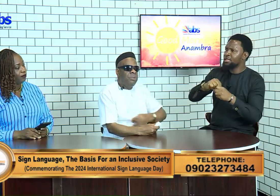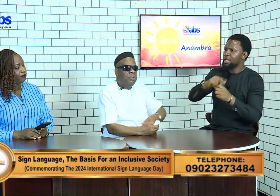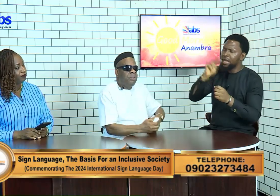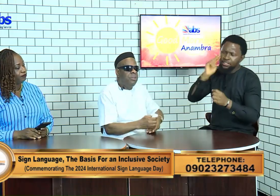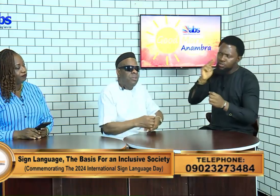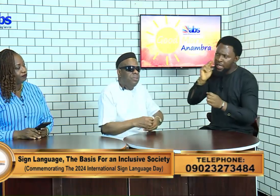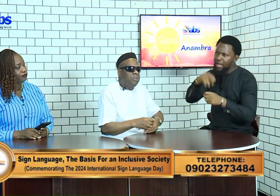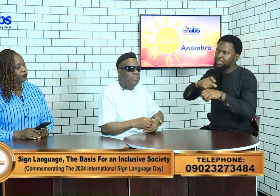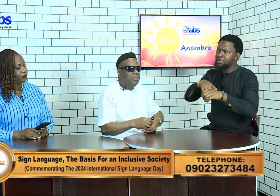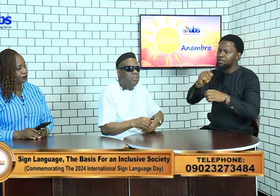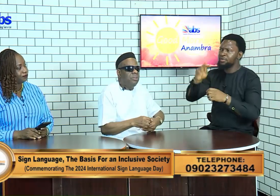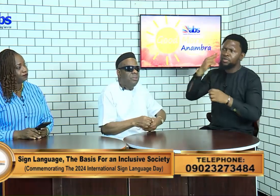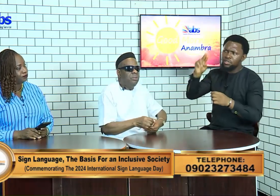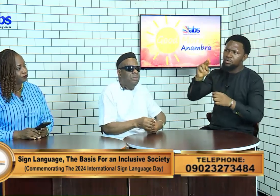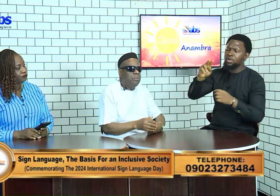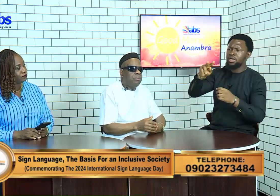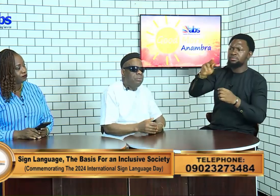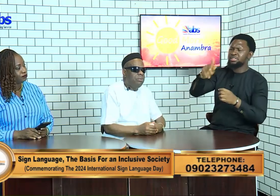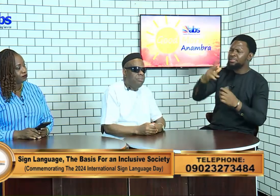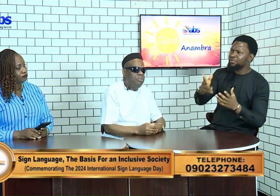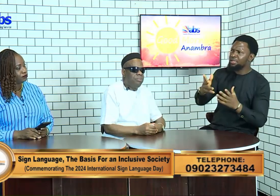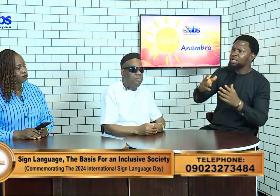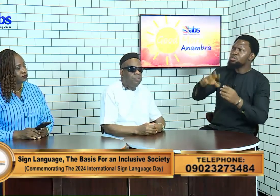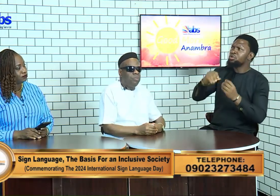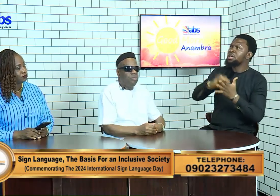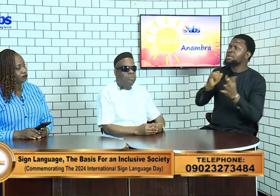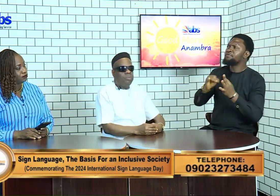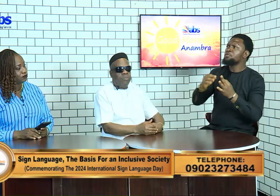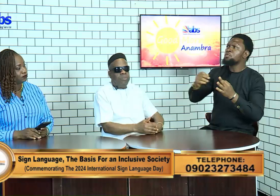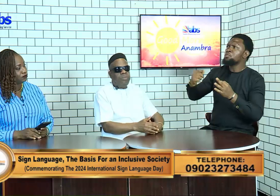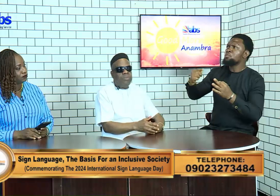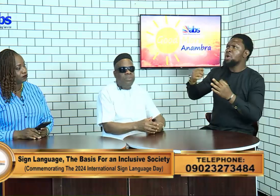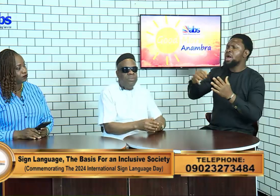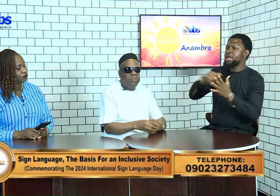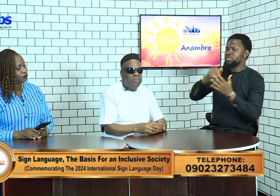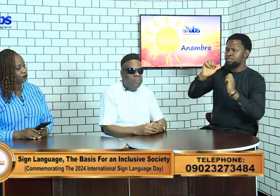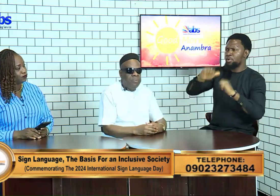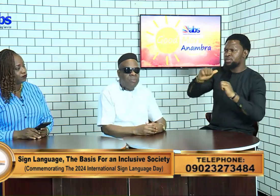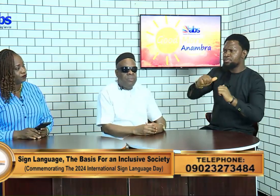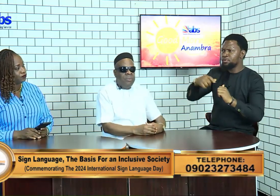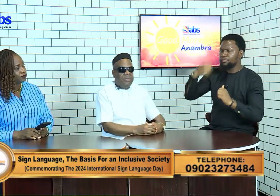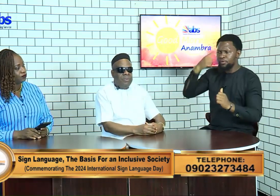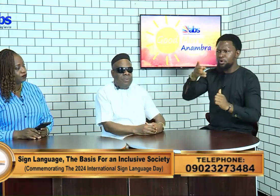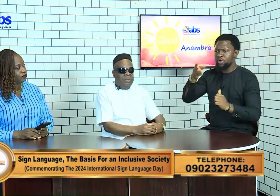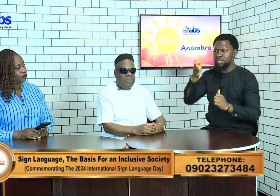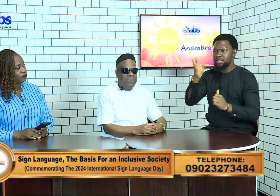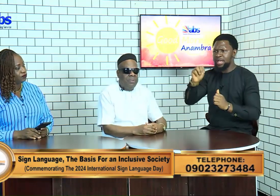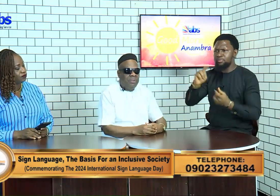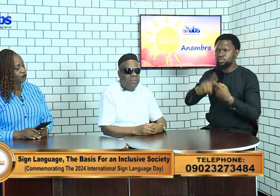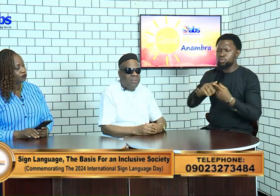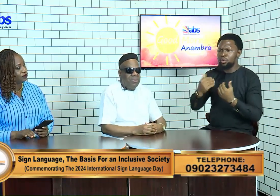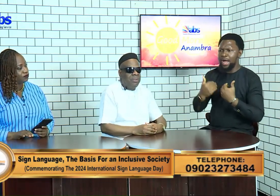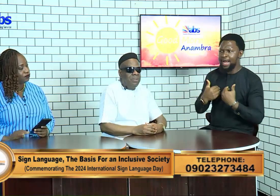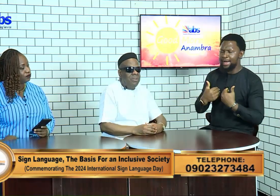in Nigeria in terms of the radio, TV. So if it is possible for